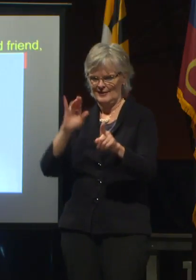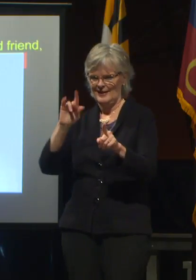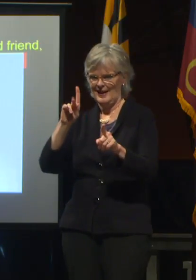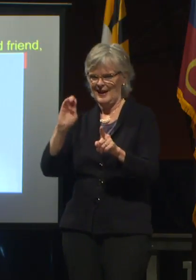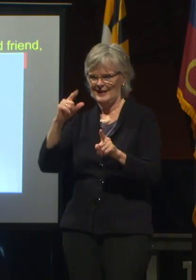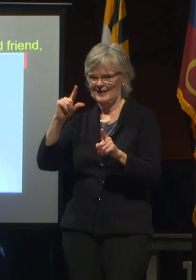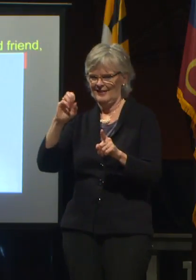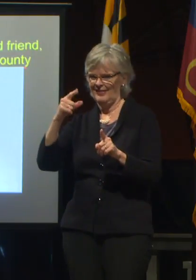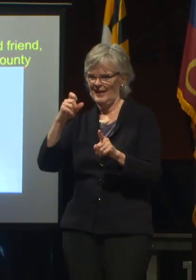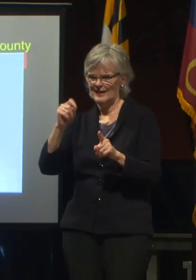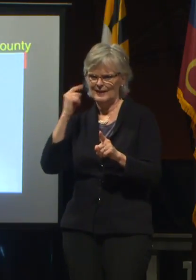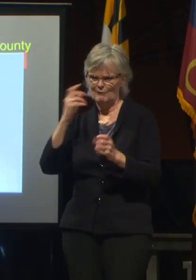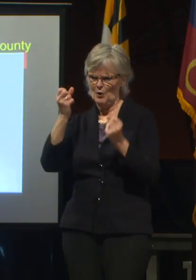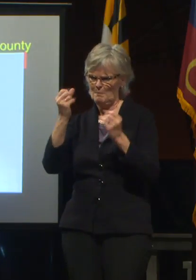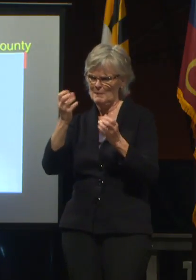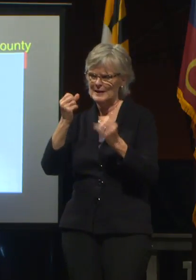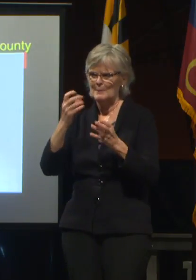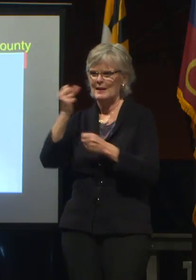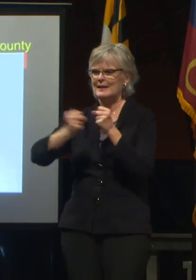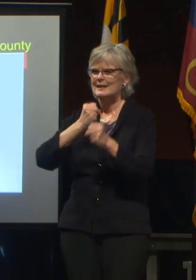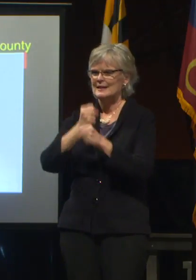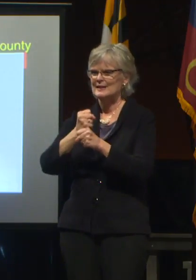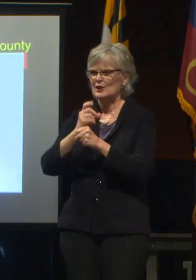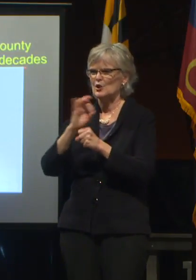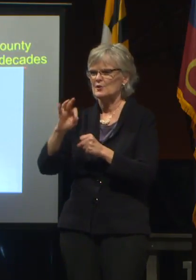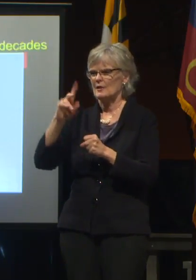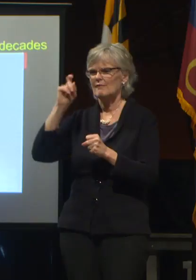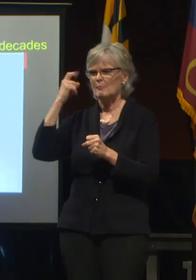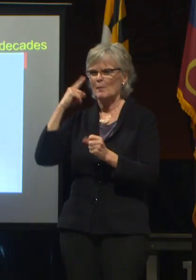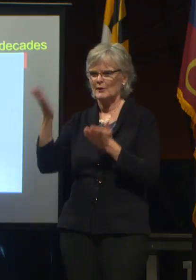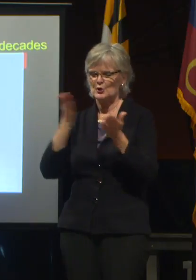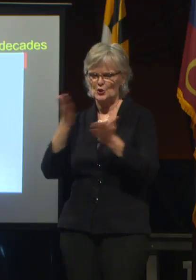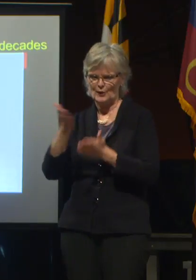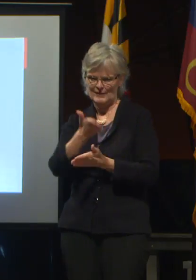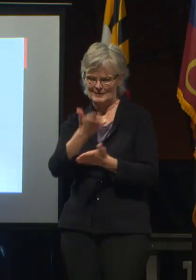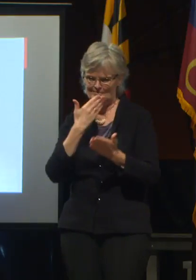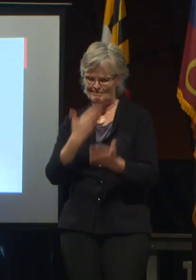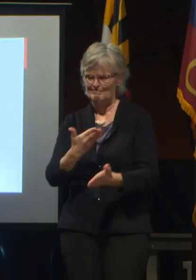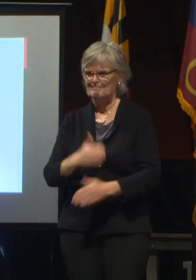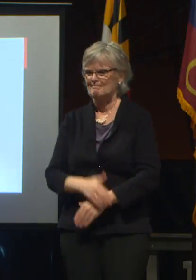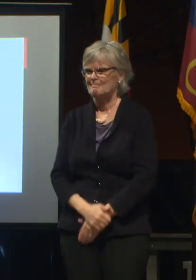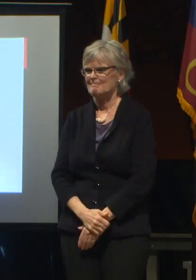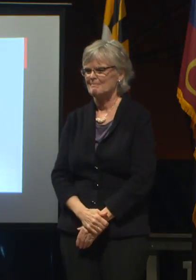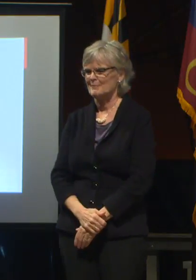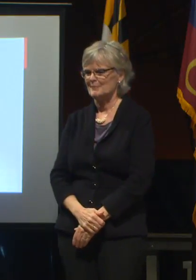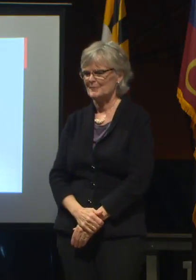Leggett, on his many decades of public service. Thank you, Ike, for being here. Thank you.